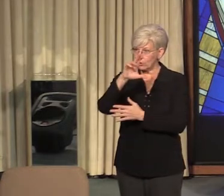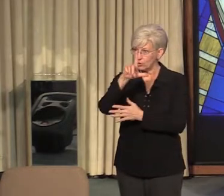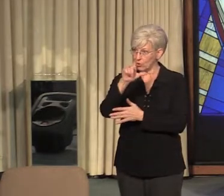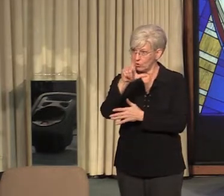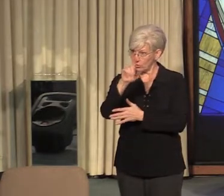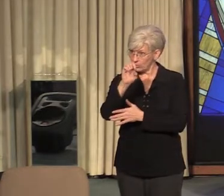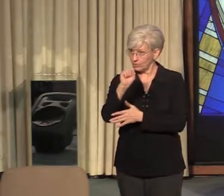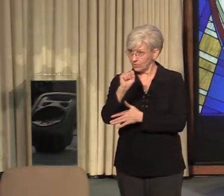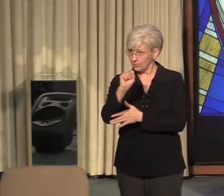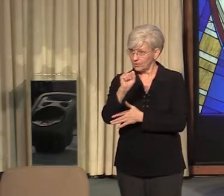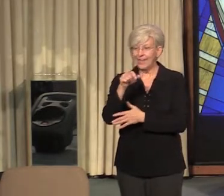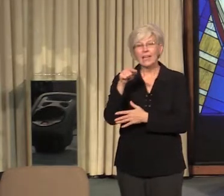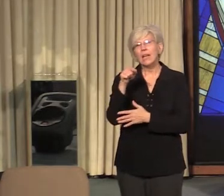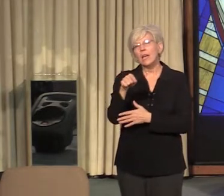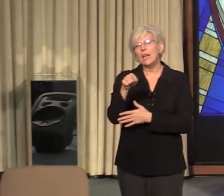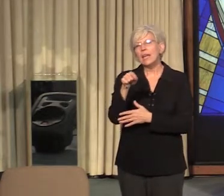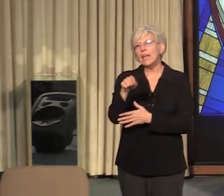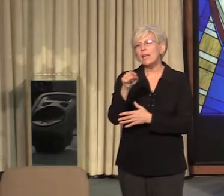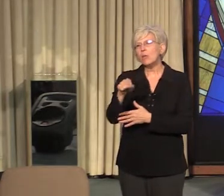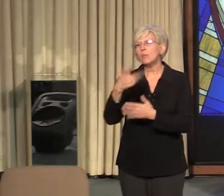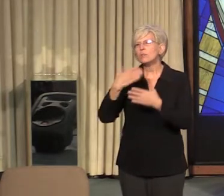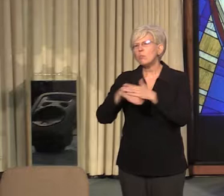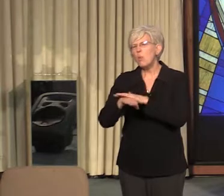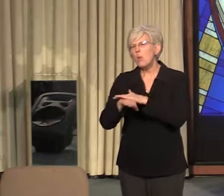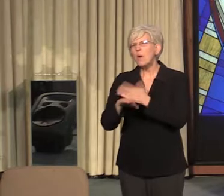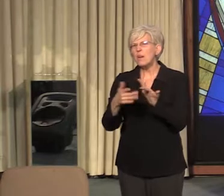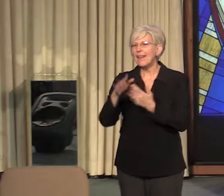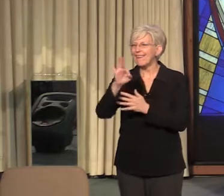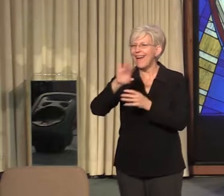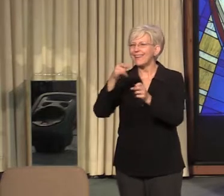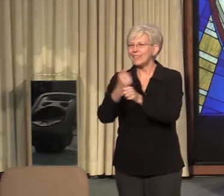had been born about 9 years after Myrtle,